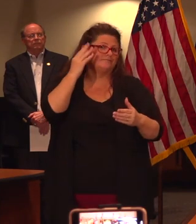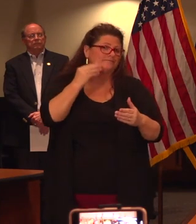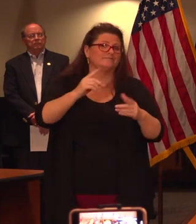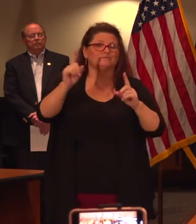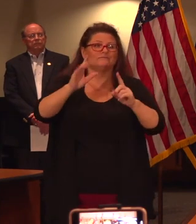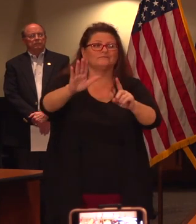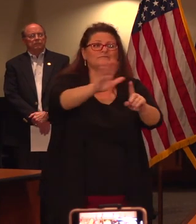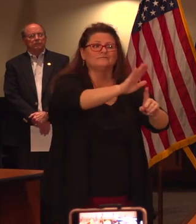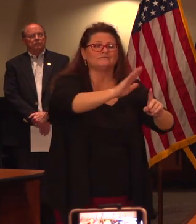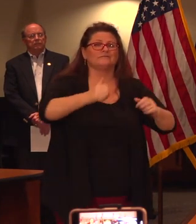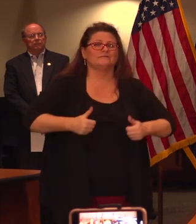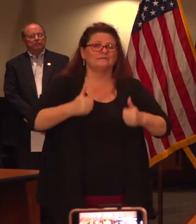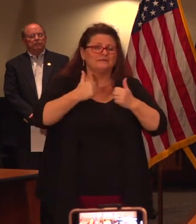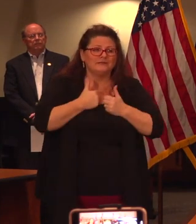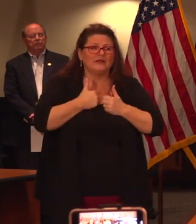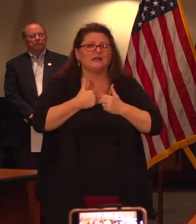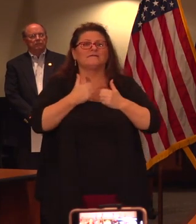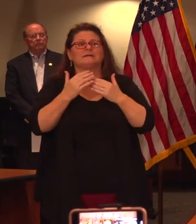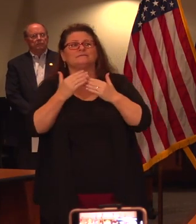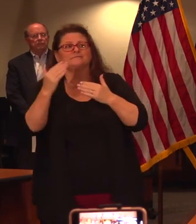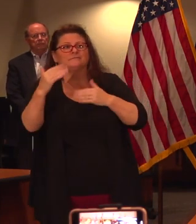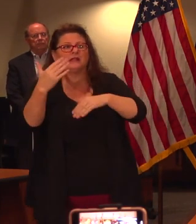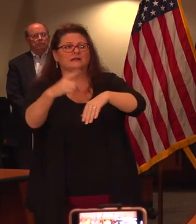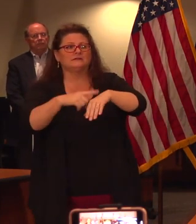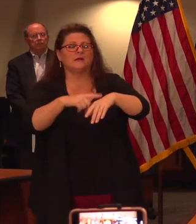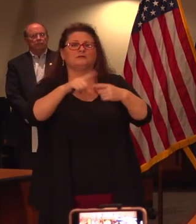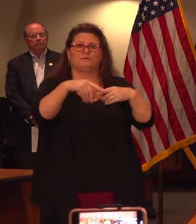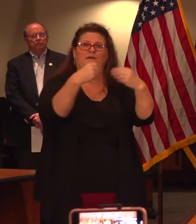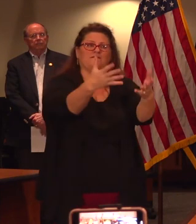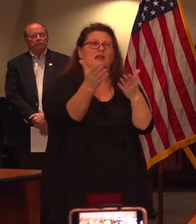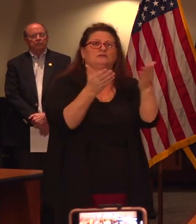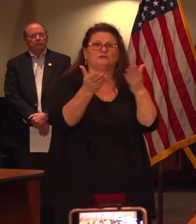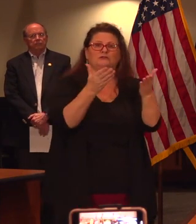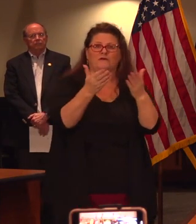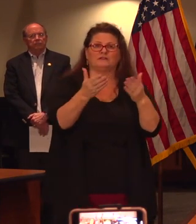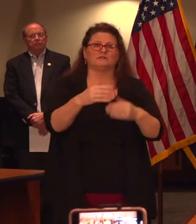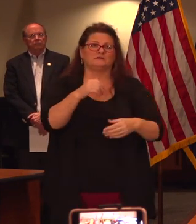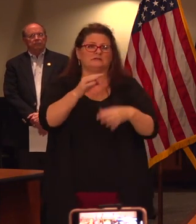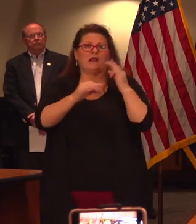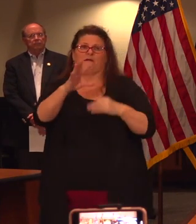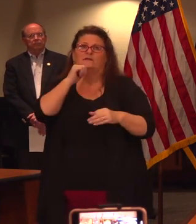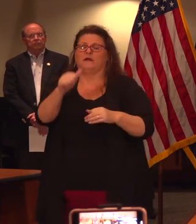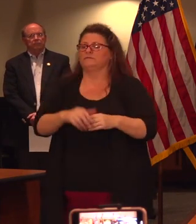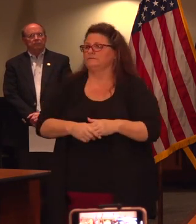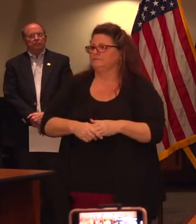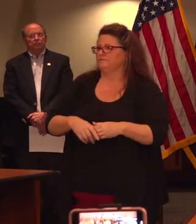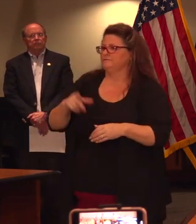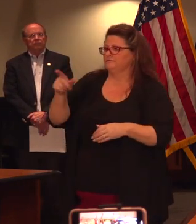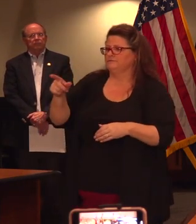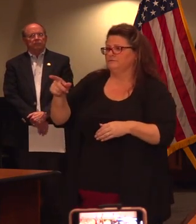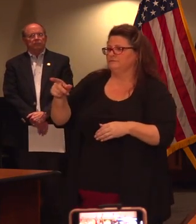wherever they are, will help us in providing those services to them in the future. As a follow-up to Jamie's